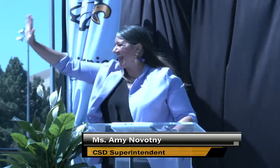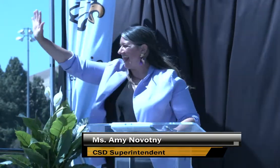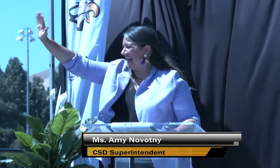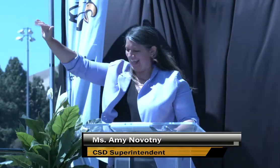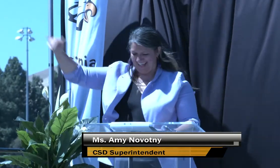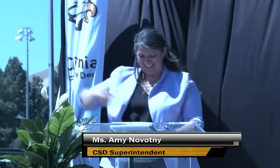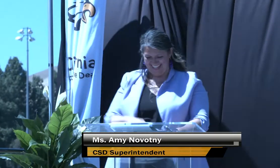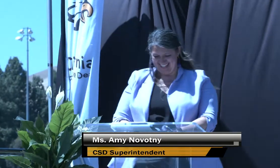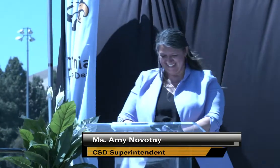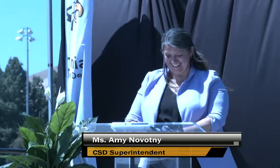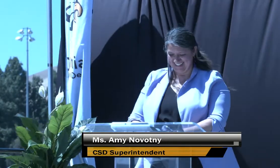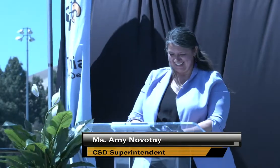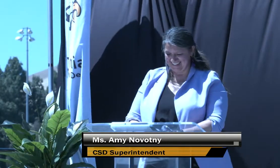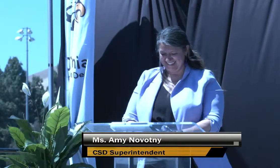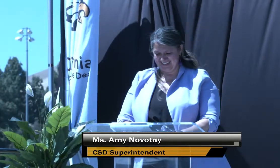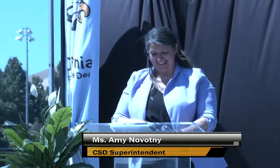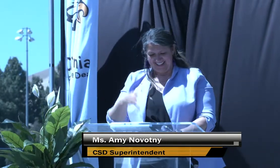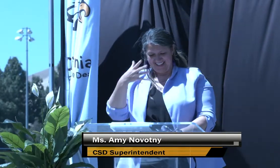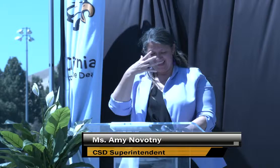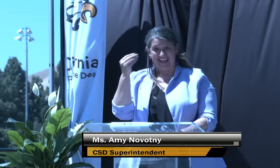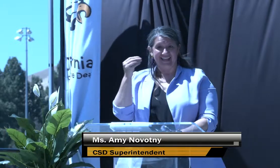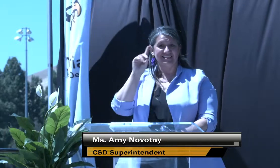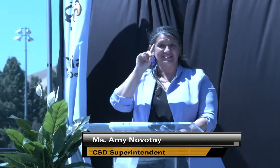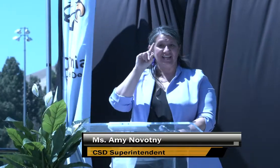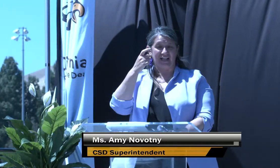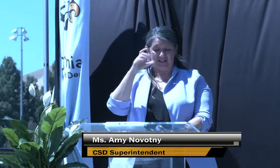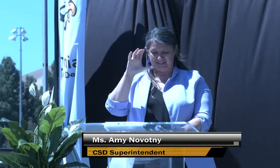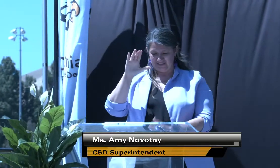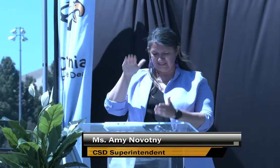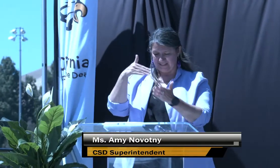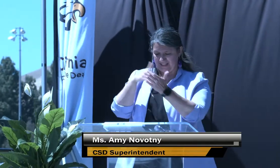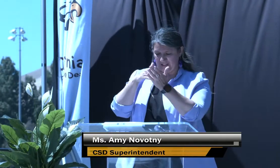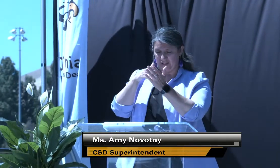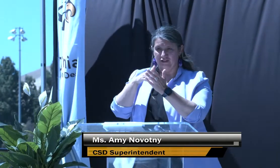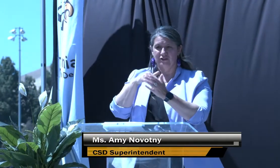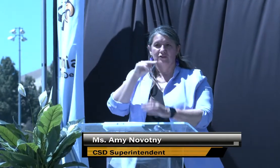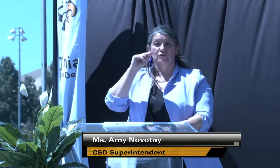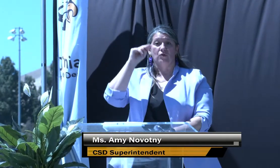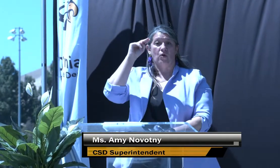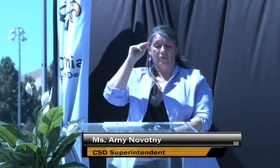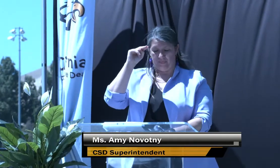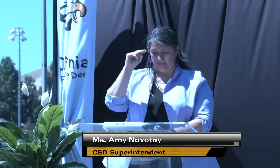Oh, Gina is here, all right. The Diagnostic Center.